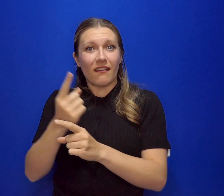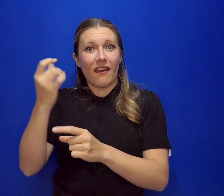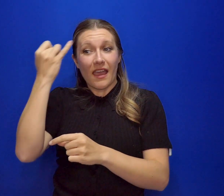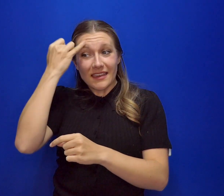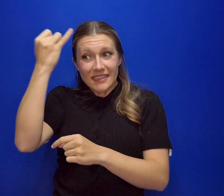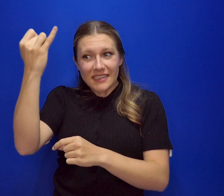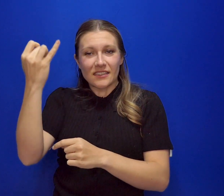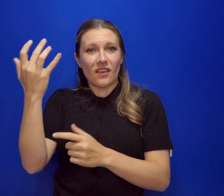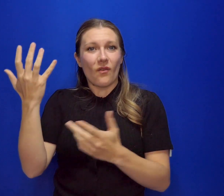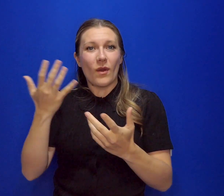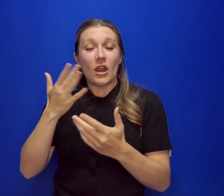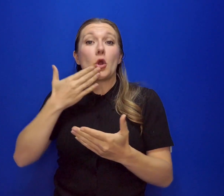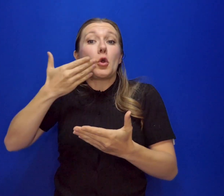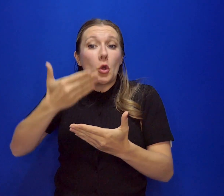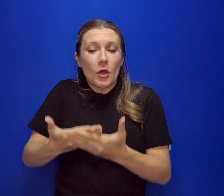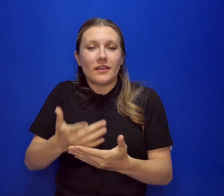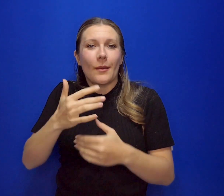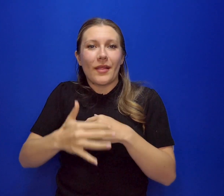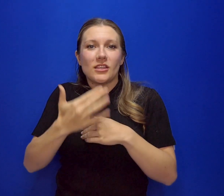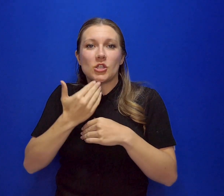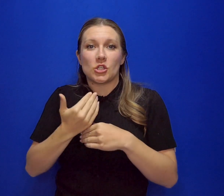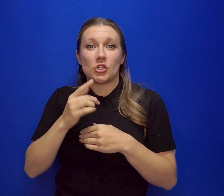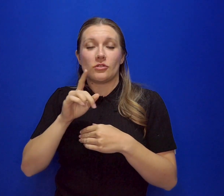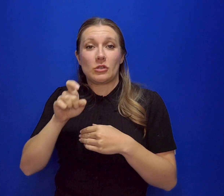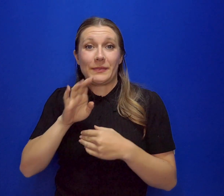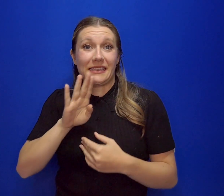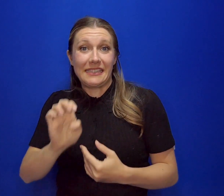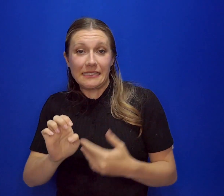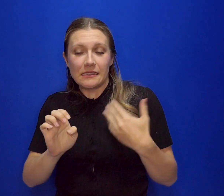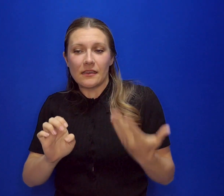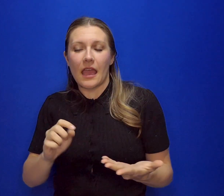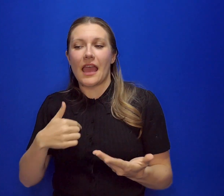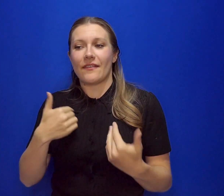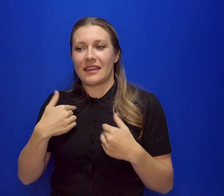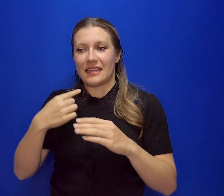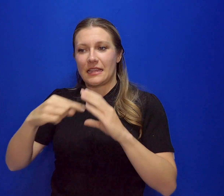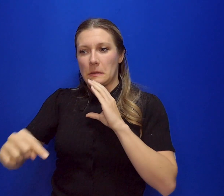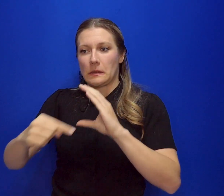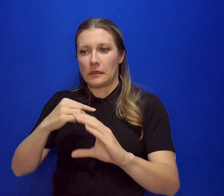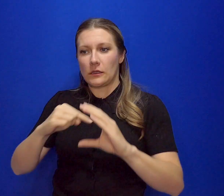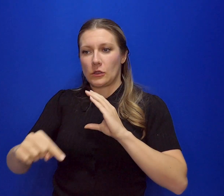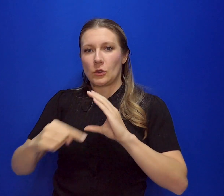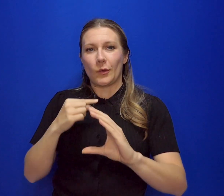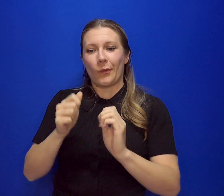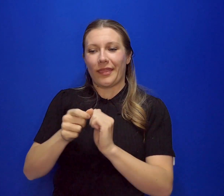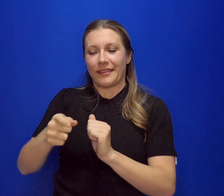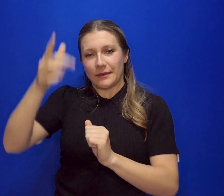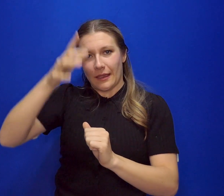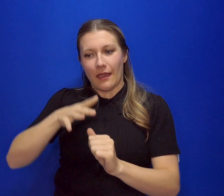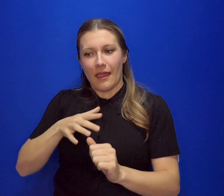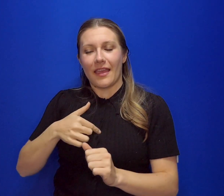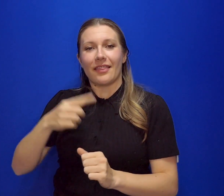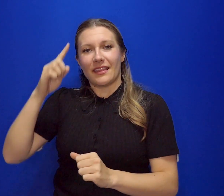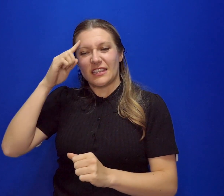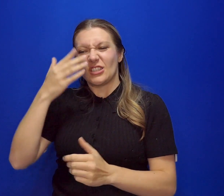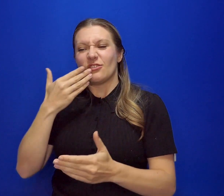of what a good blood sugar is. And right. I have an email that I've been going back and forth with this gentleman about that. I think this is a great place to put